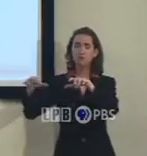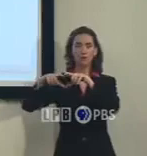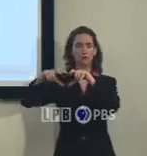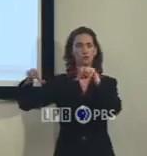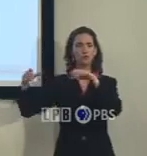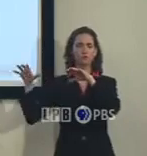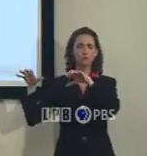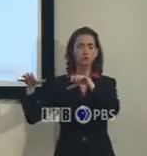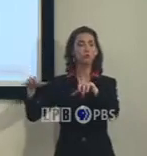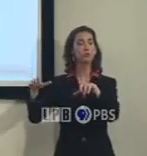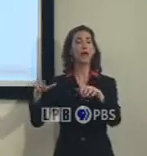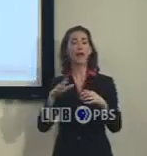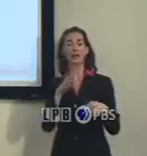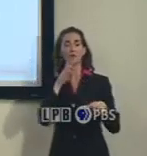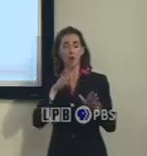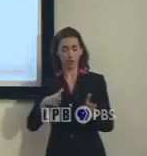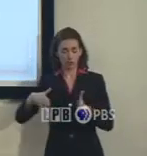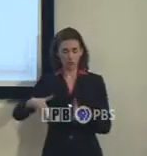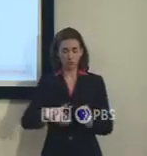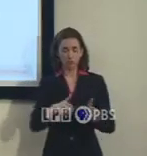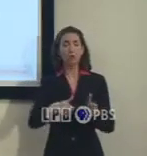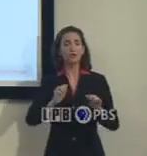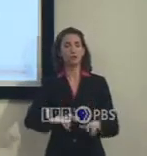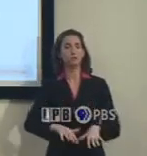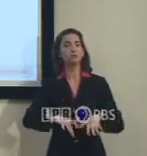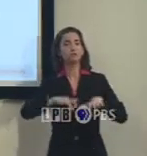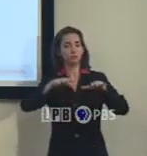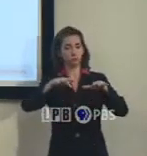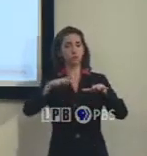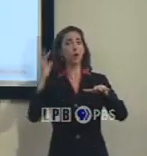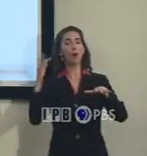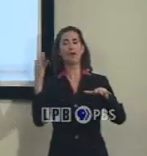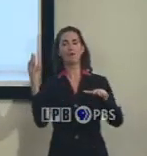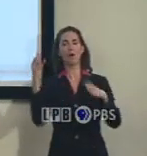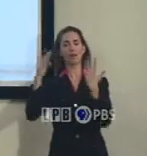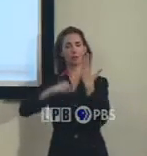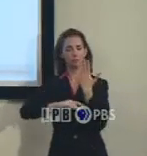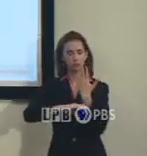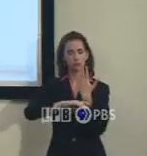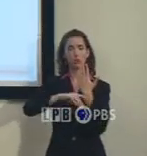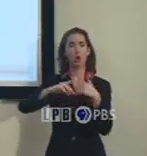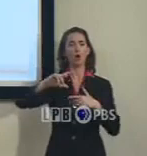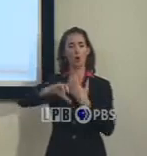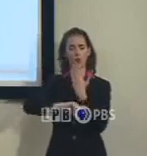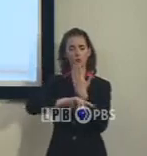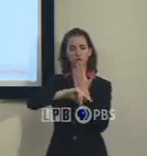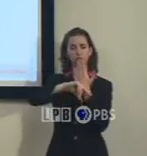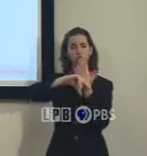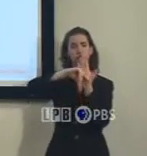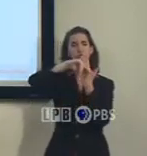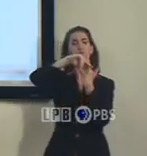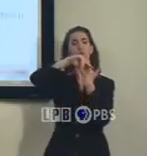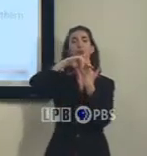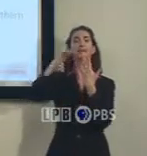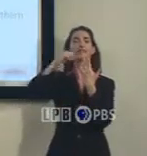river flooding as Delta moves on shore during the day on Friday and departs the state on